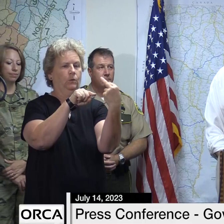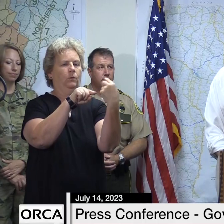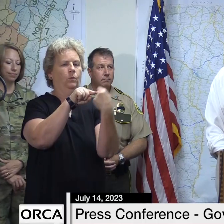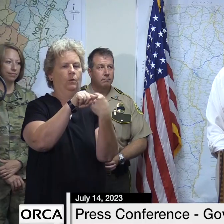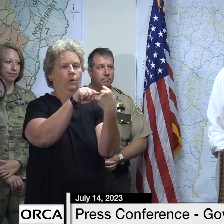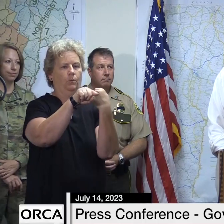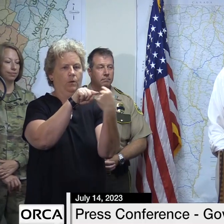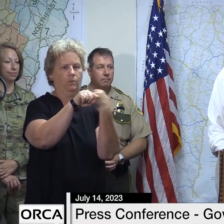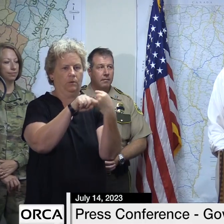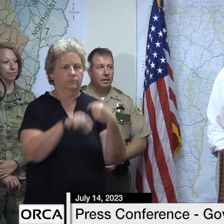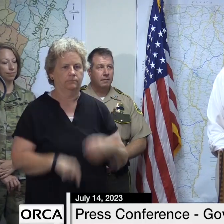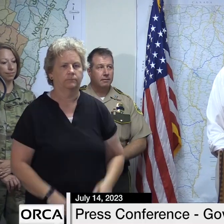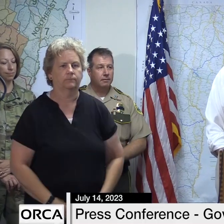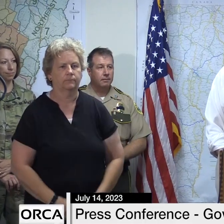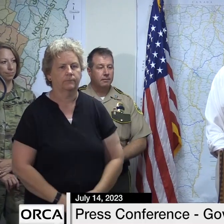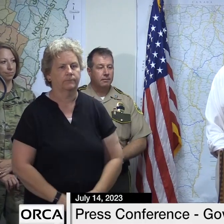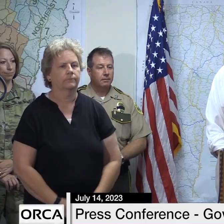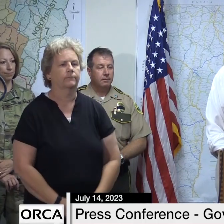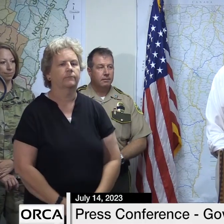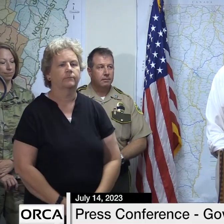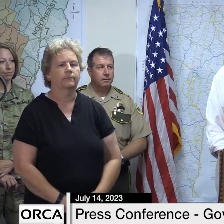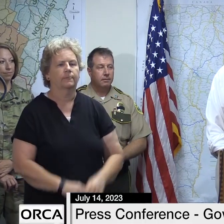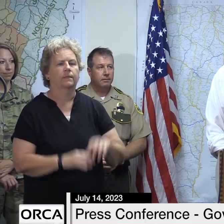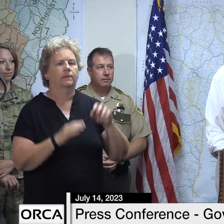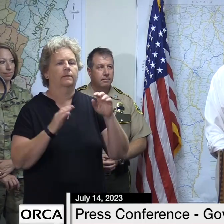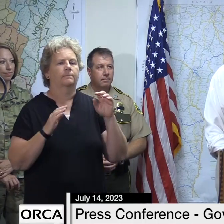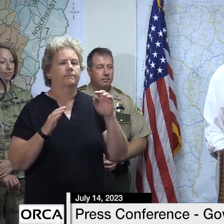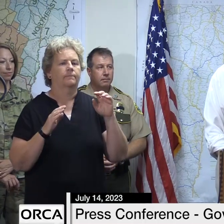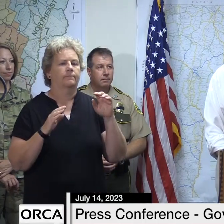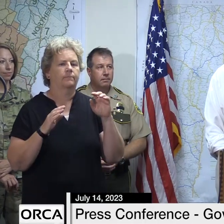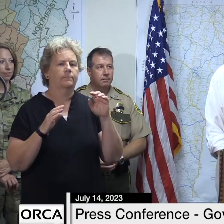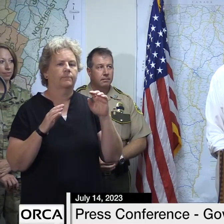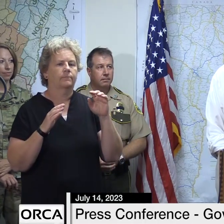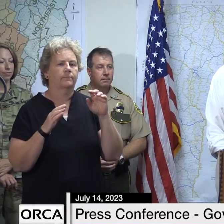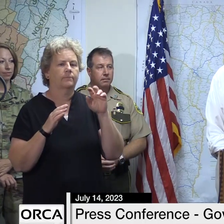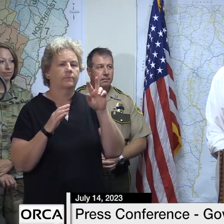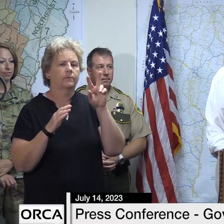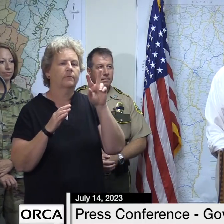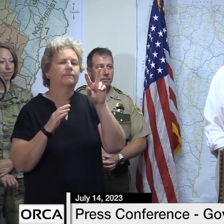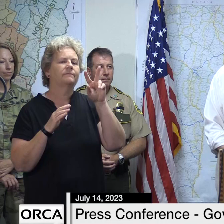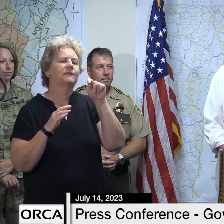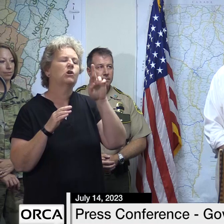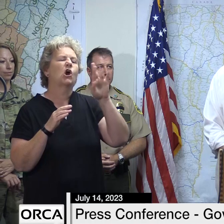The VTR, which is the Western Rail Corridor, should open later